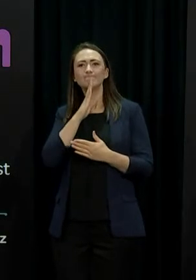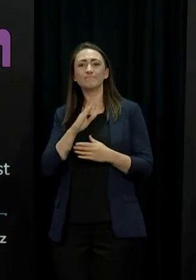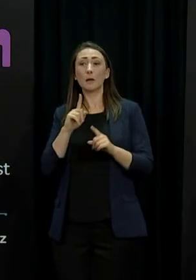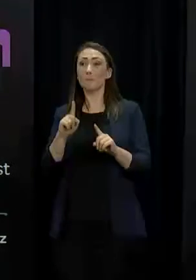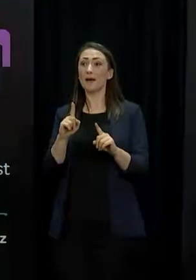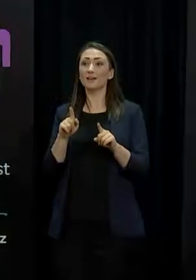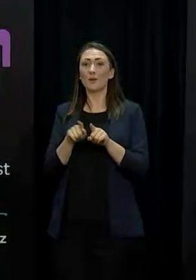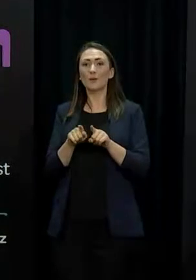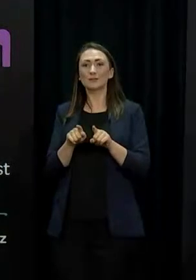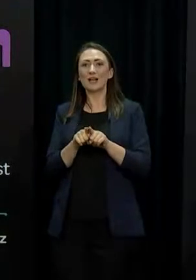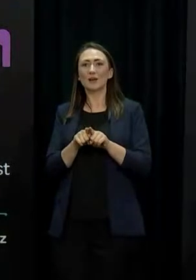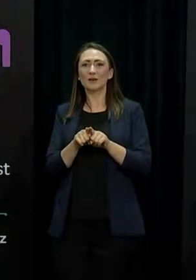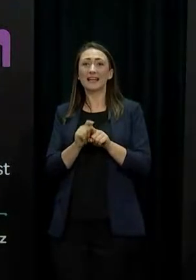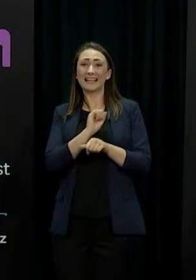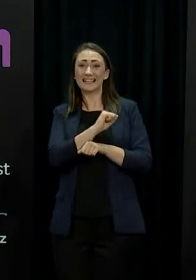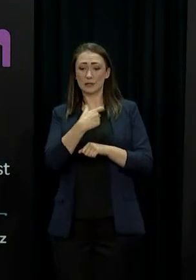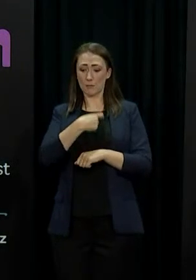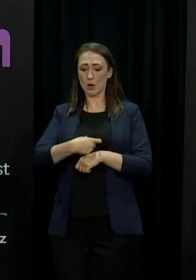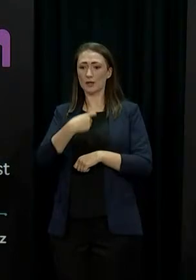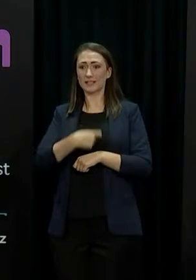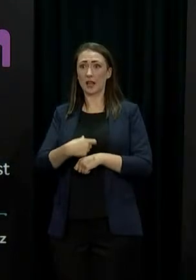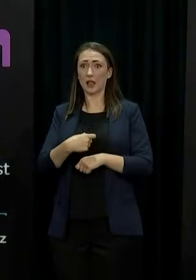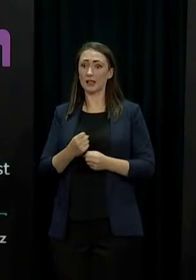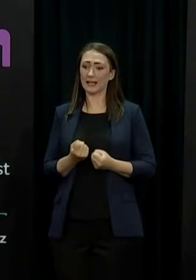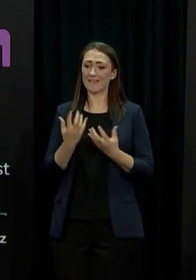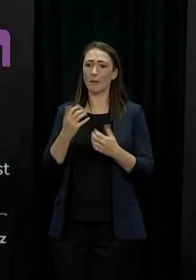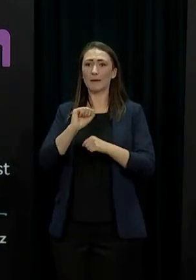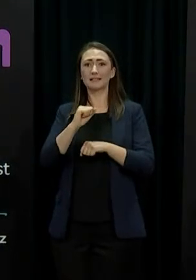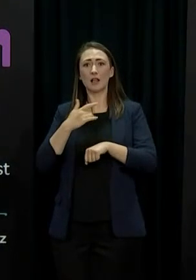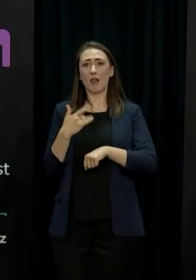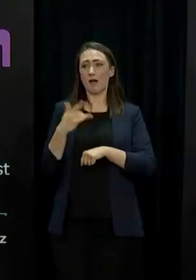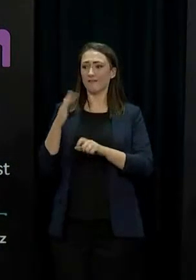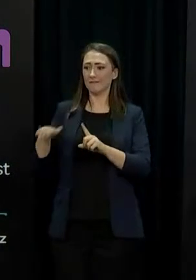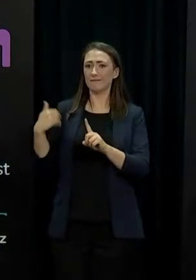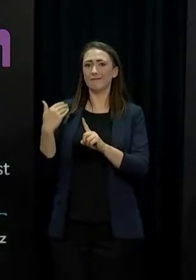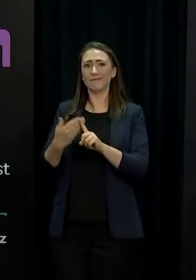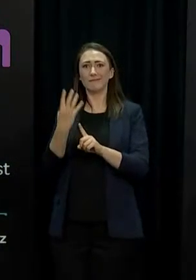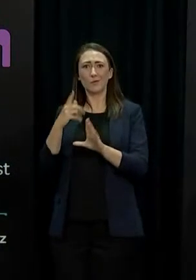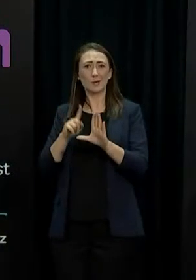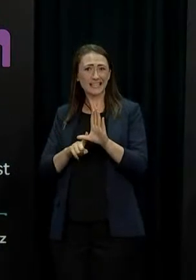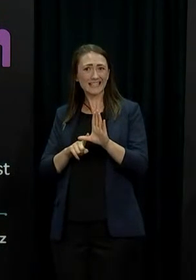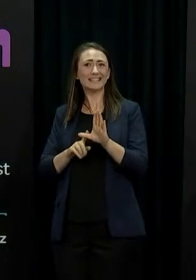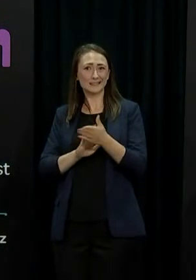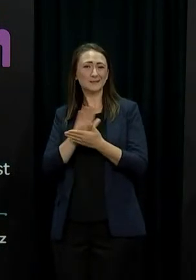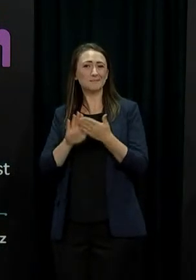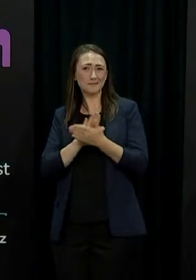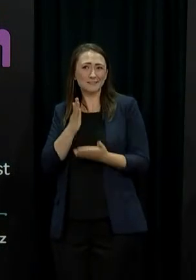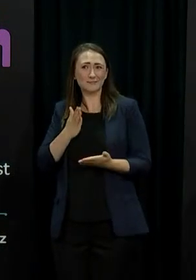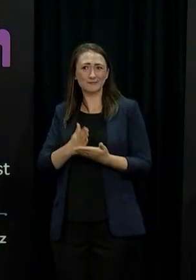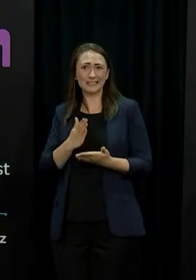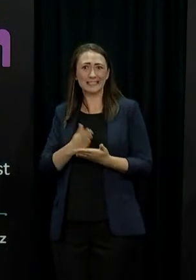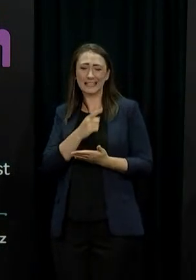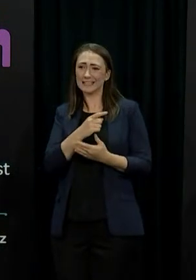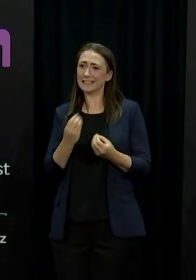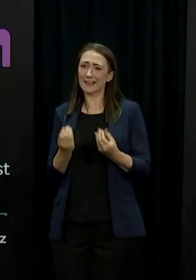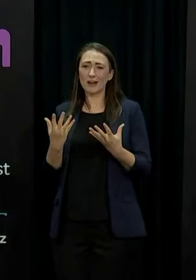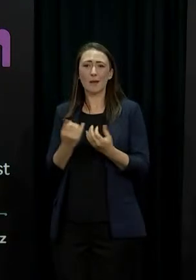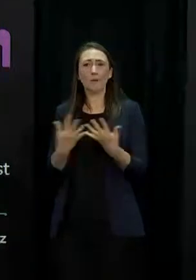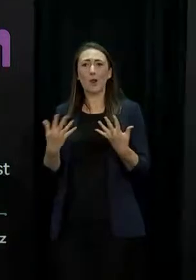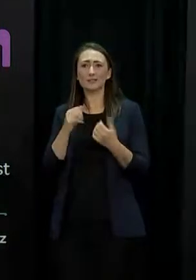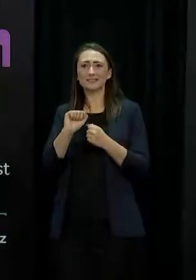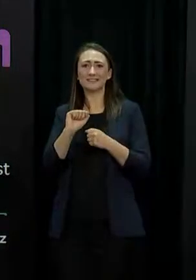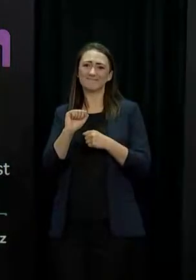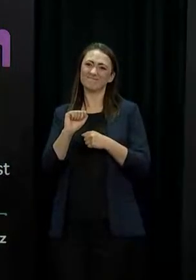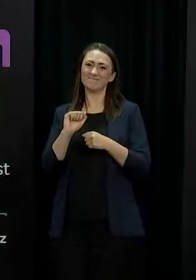sacrifice involved in that has been enormous, and few would be able to say that they had made a greater sacrifice than Dr. Bloomfield has. And